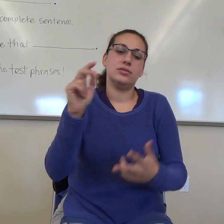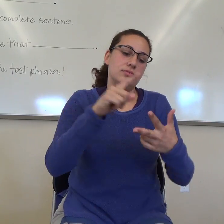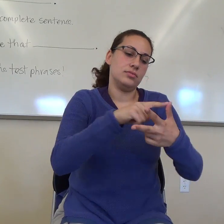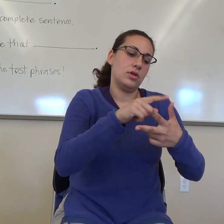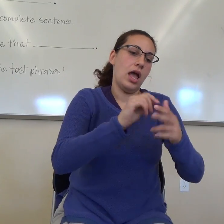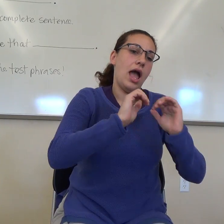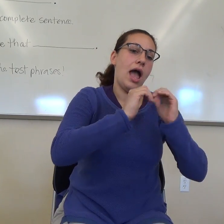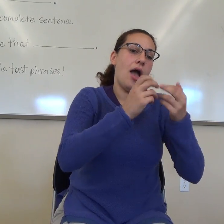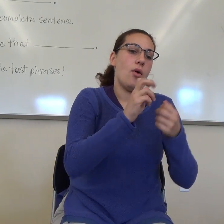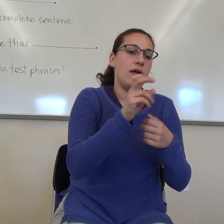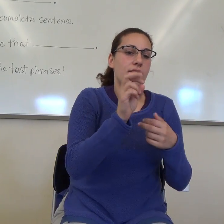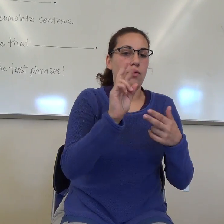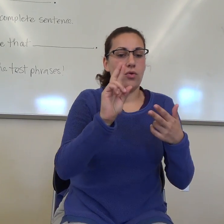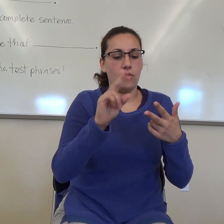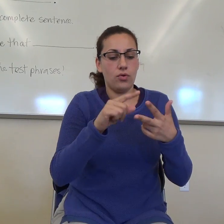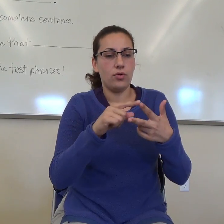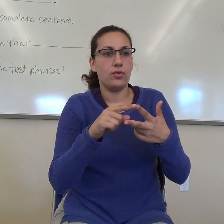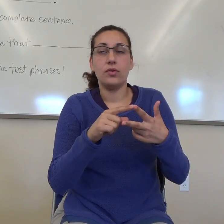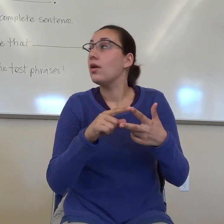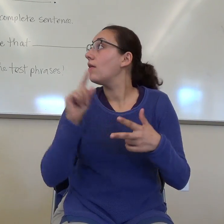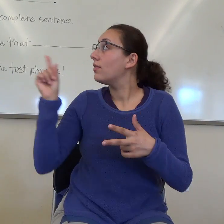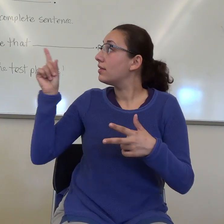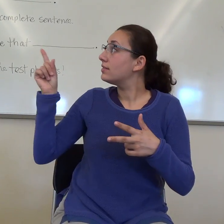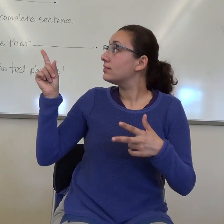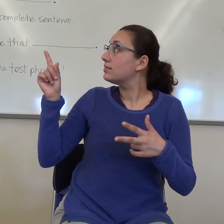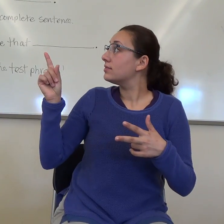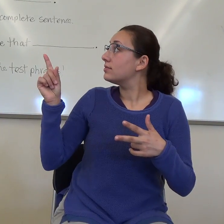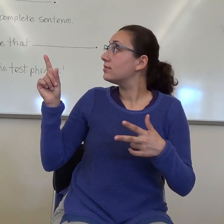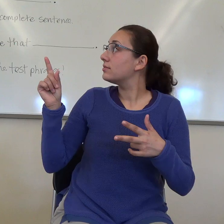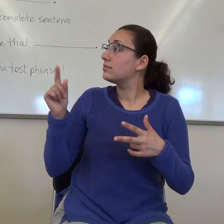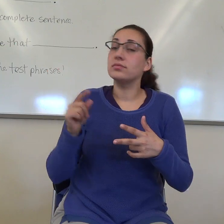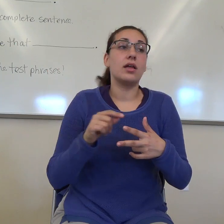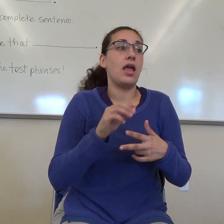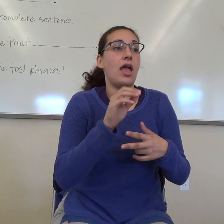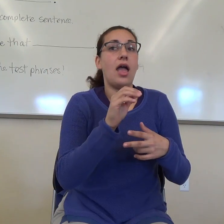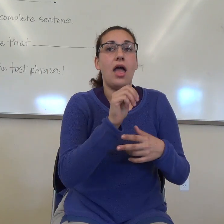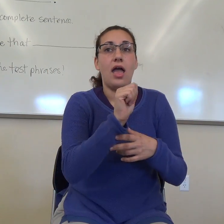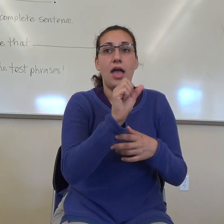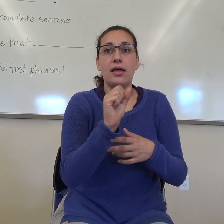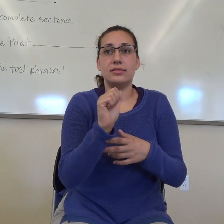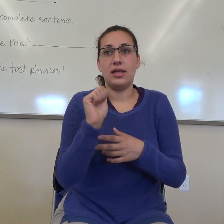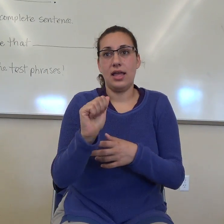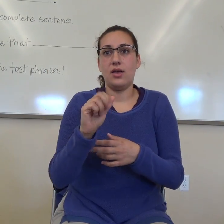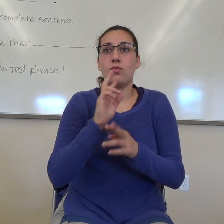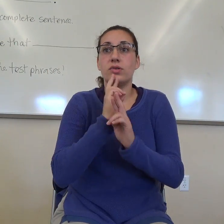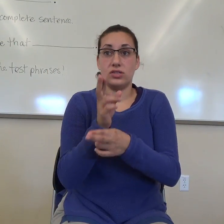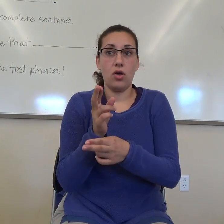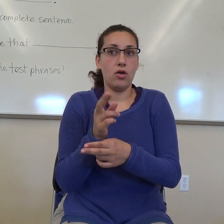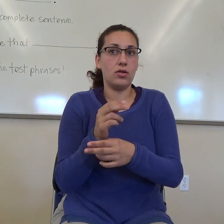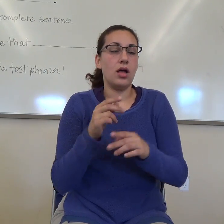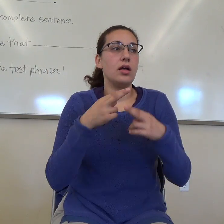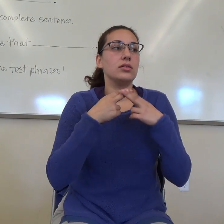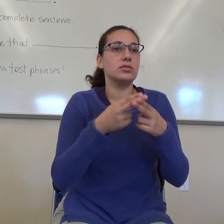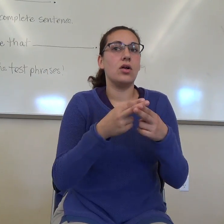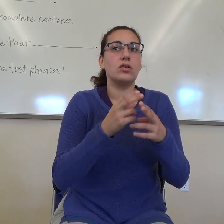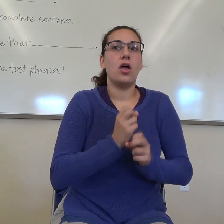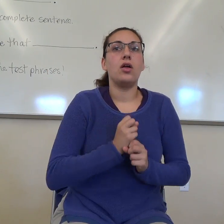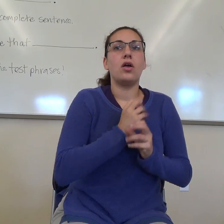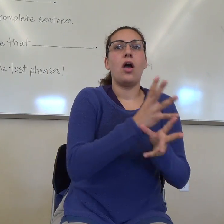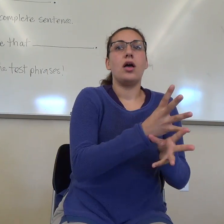This is also a transition that we haven't really talked about. It's called a cause-effect transition.